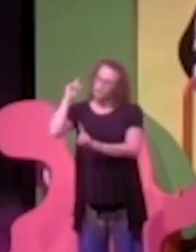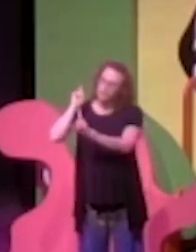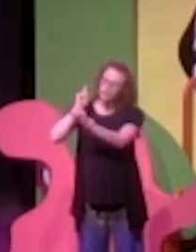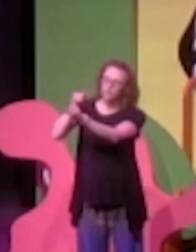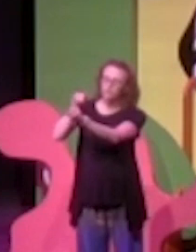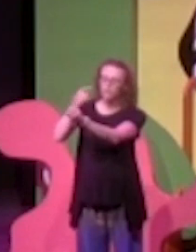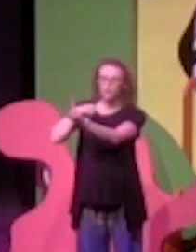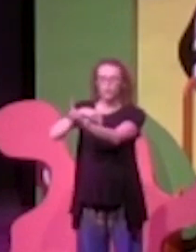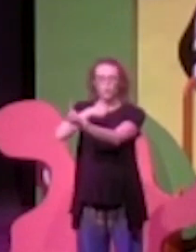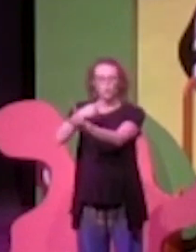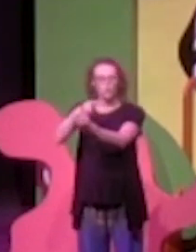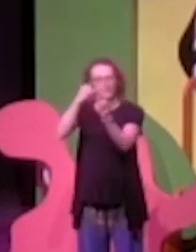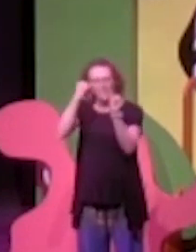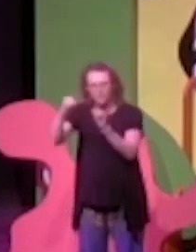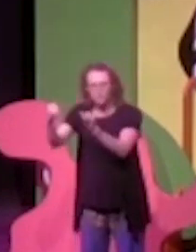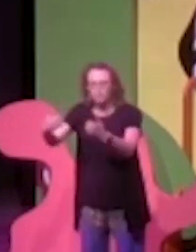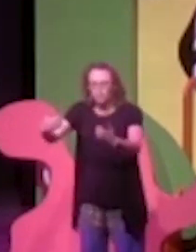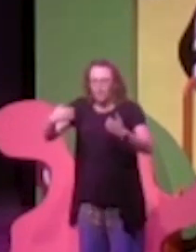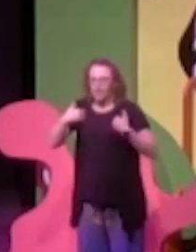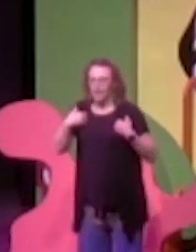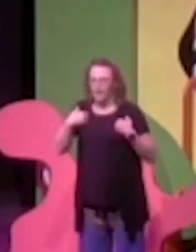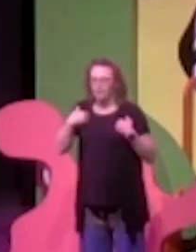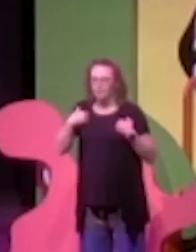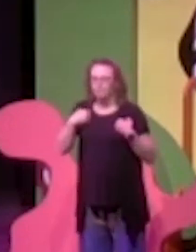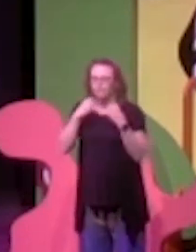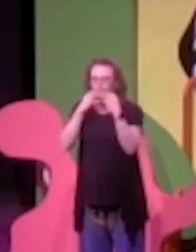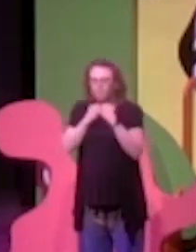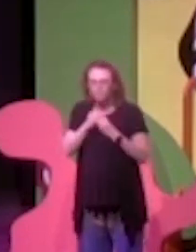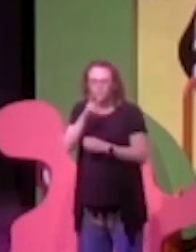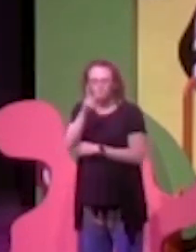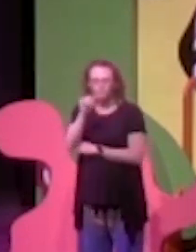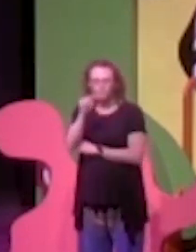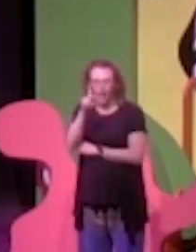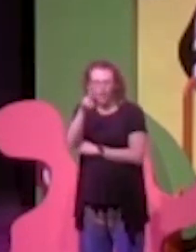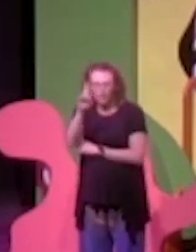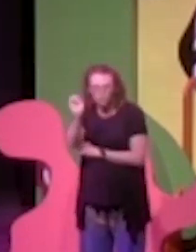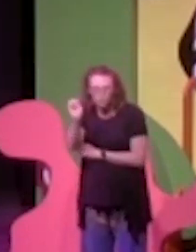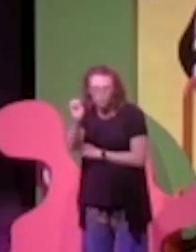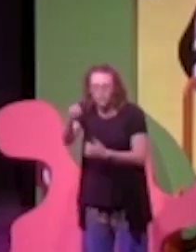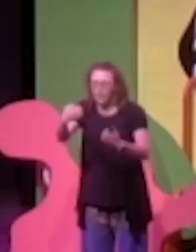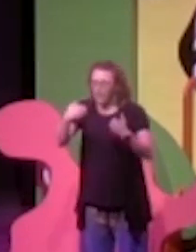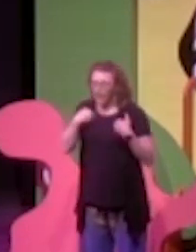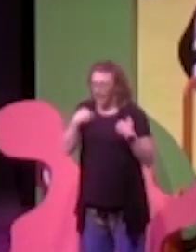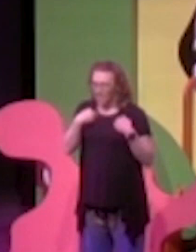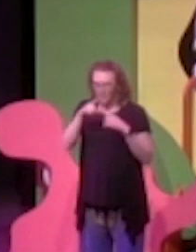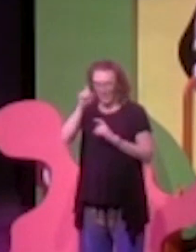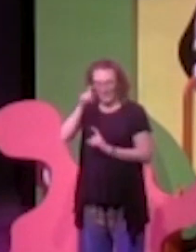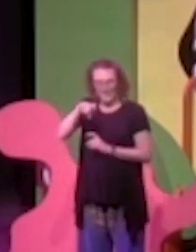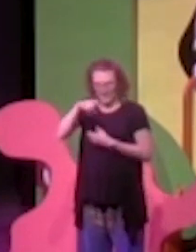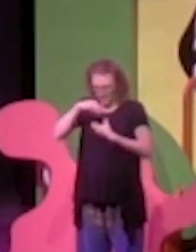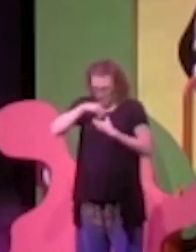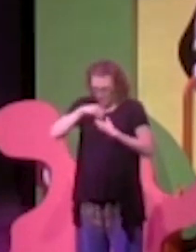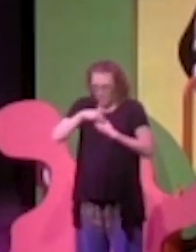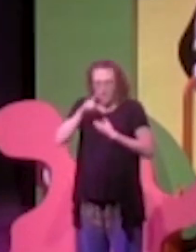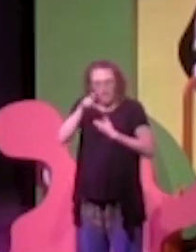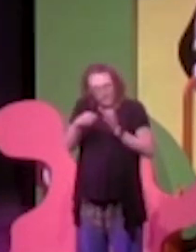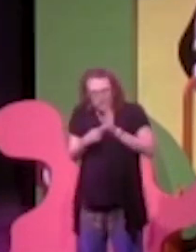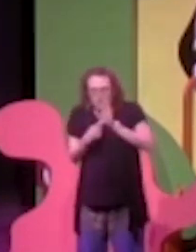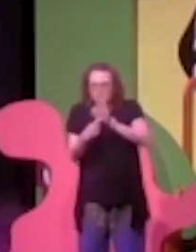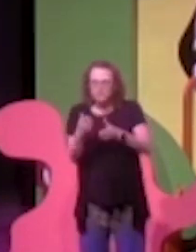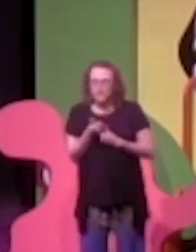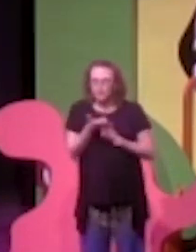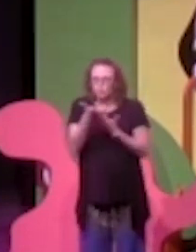individuals and the individual means of expression, which to me is what art is really all